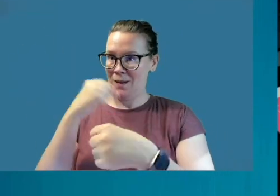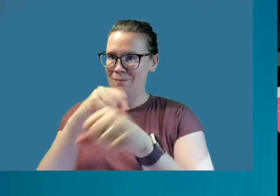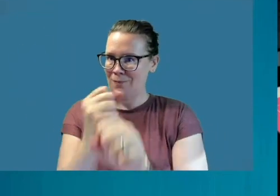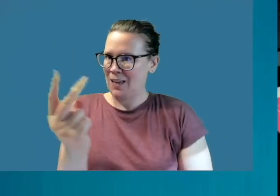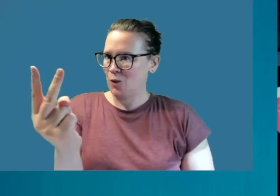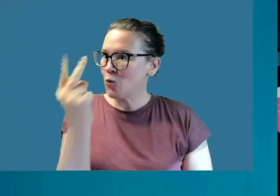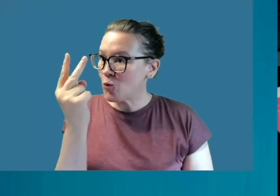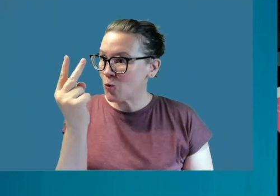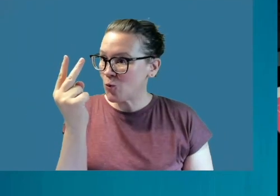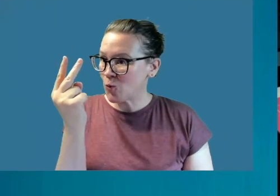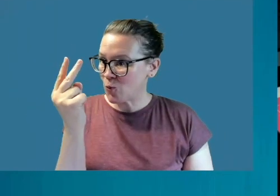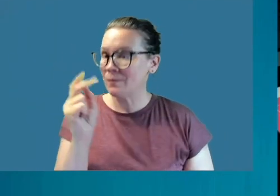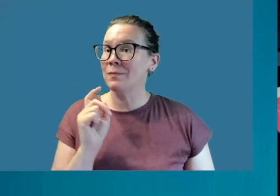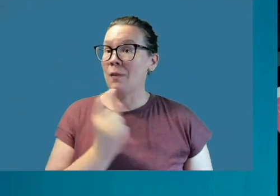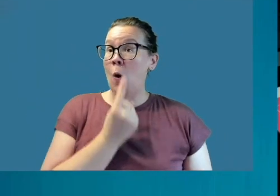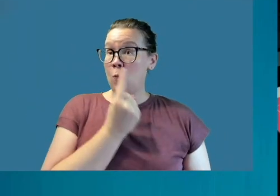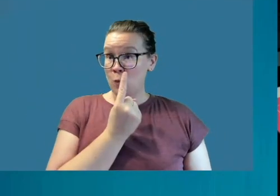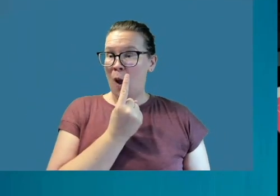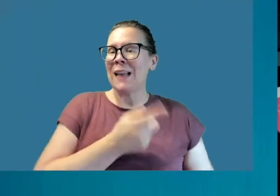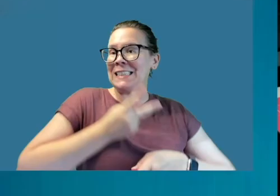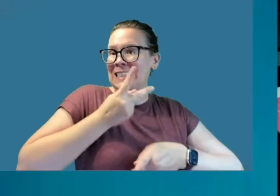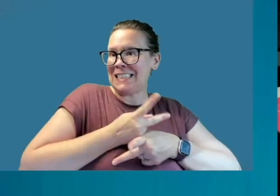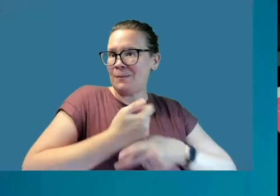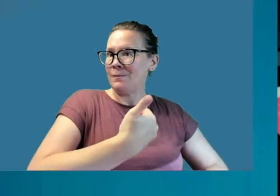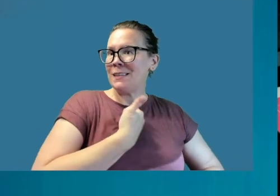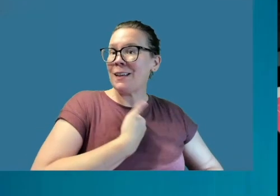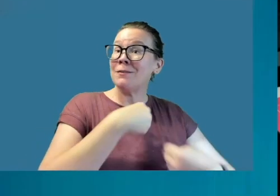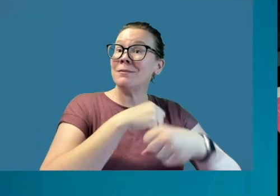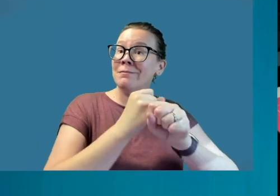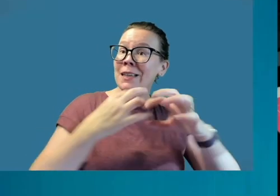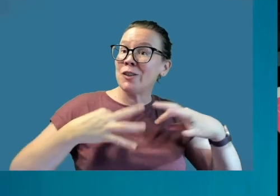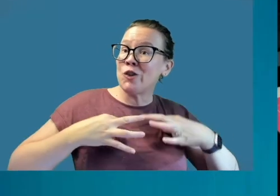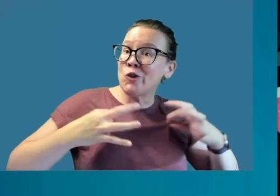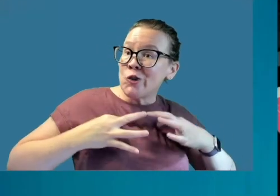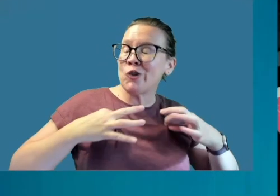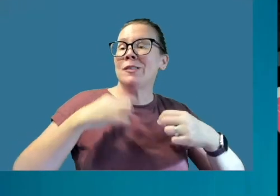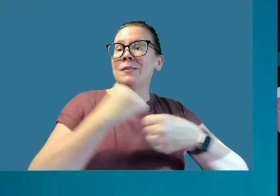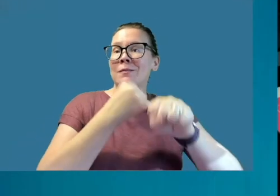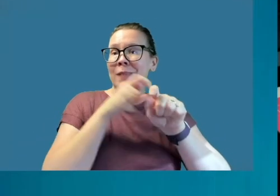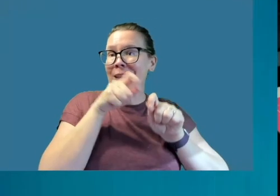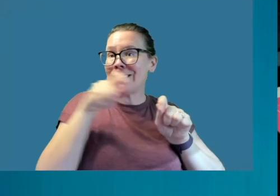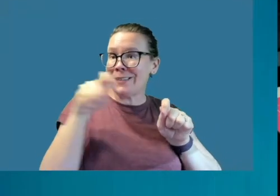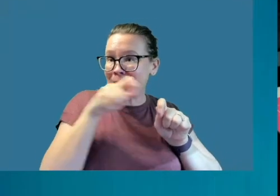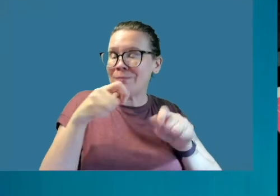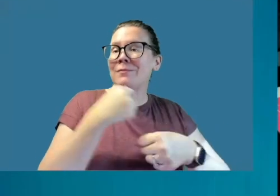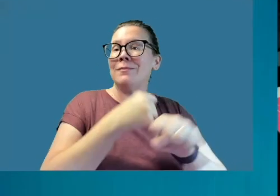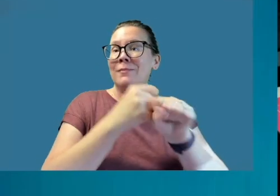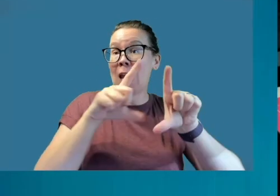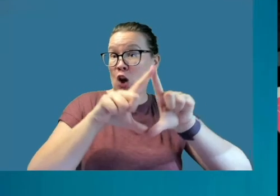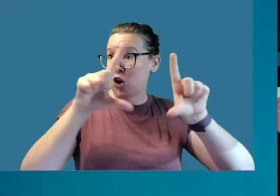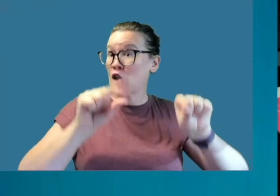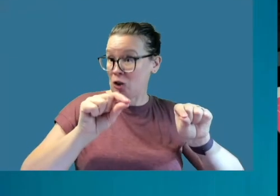So in Sewing Club with me, you're going to make 2 of these blocks. One you are going to keep for yourself, and you can choose between making